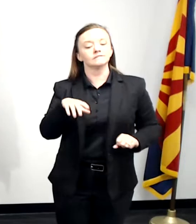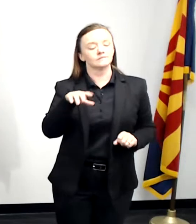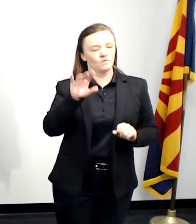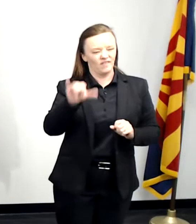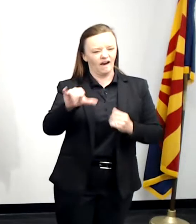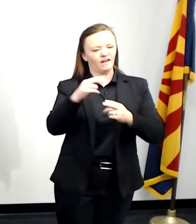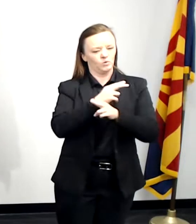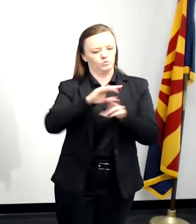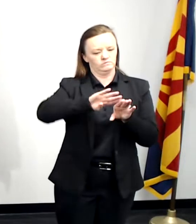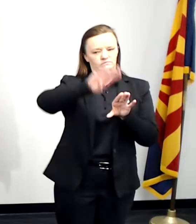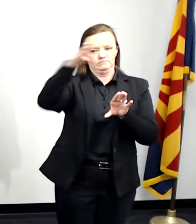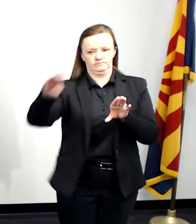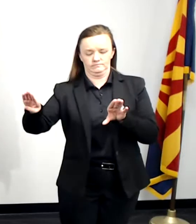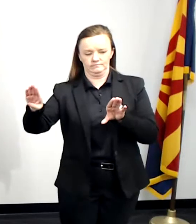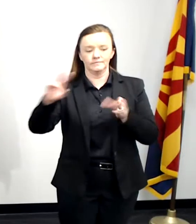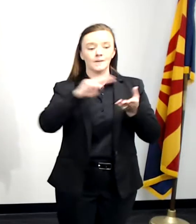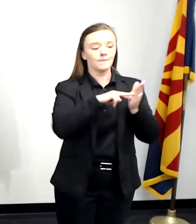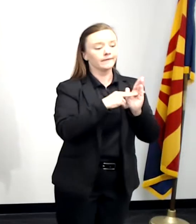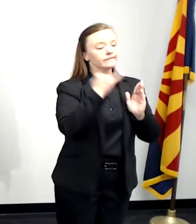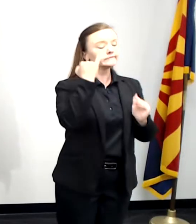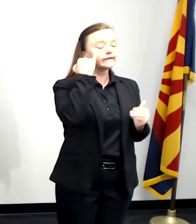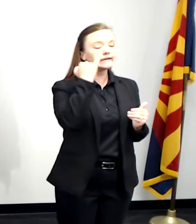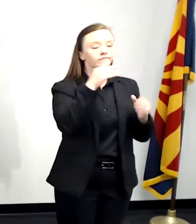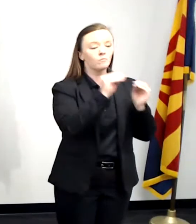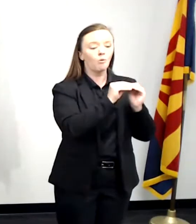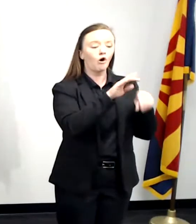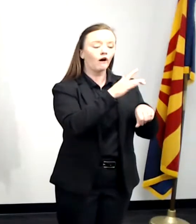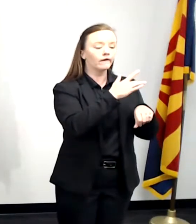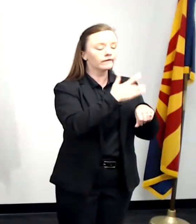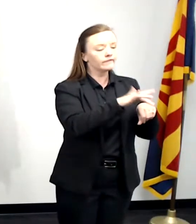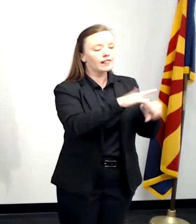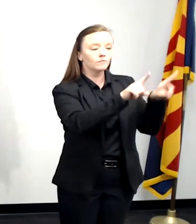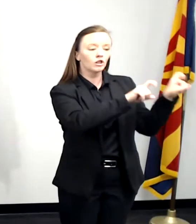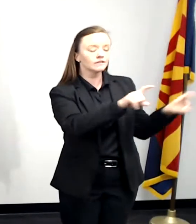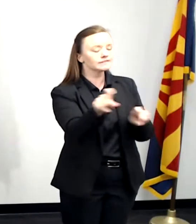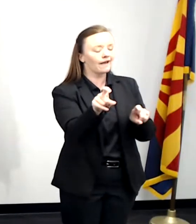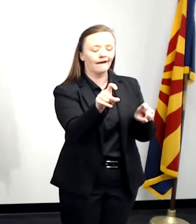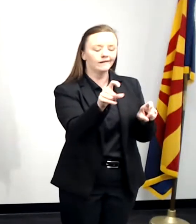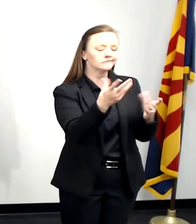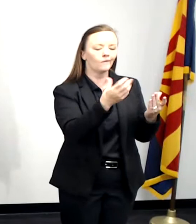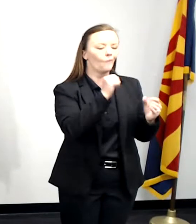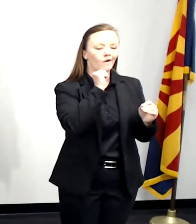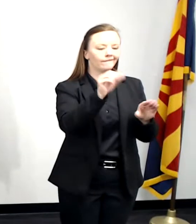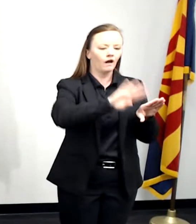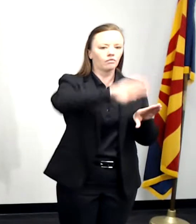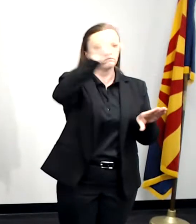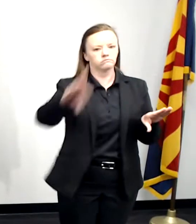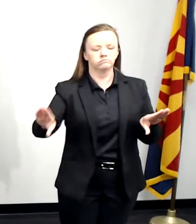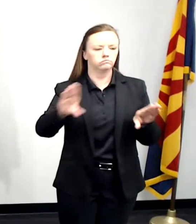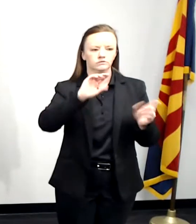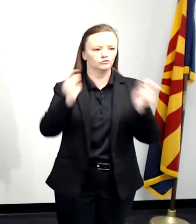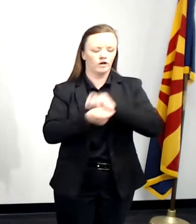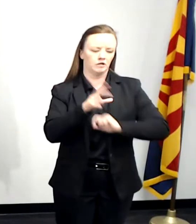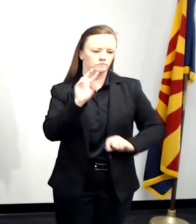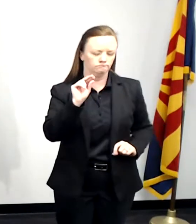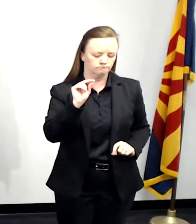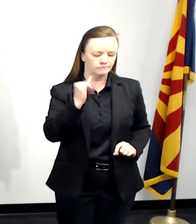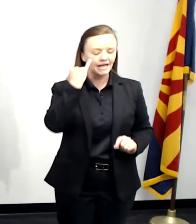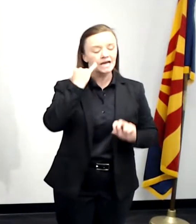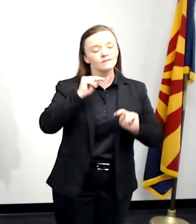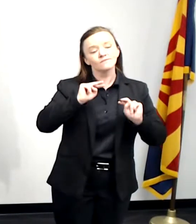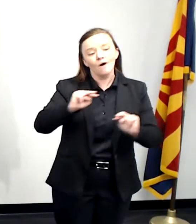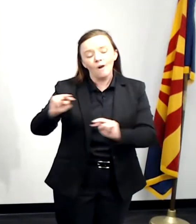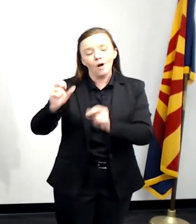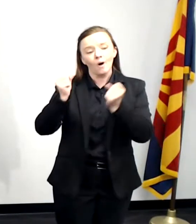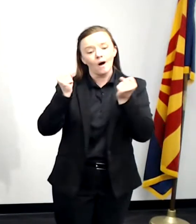a day-to-day basis. So when I follow the number of people who are hospitalized, it's a truer estimate, not of how